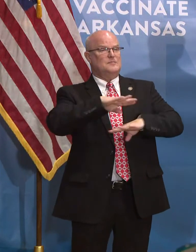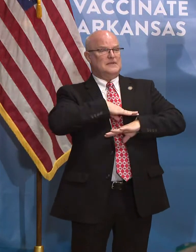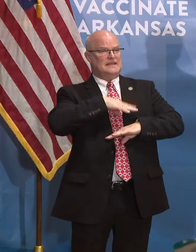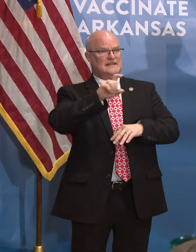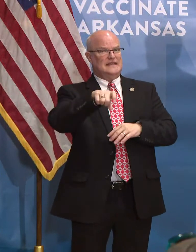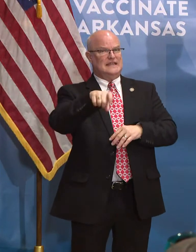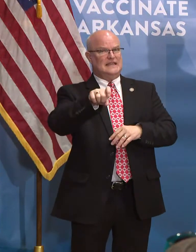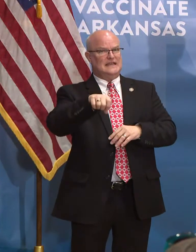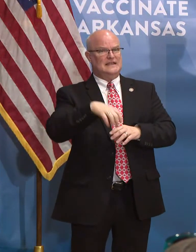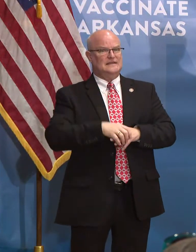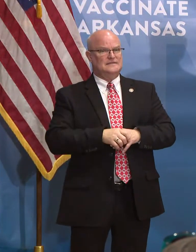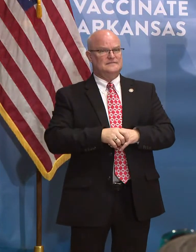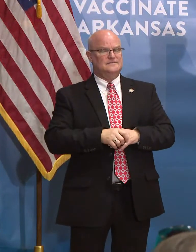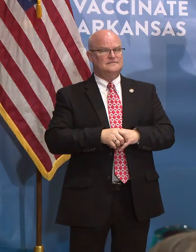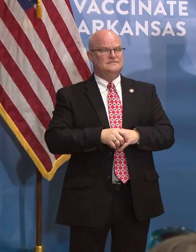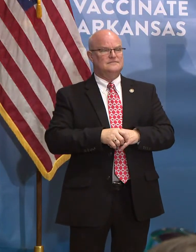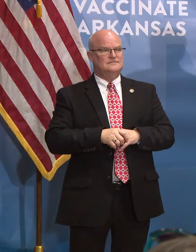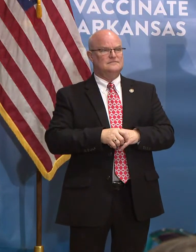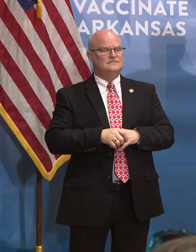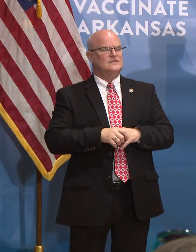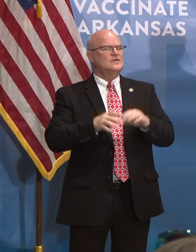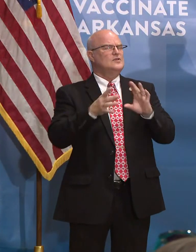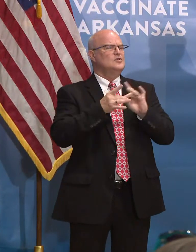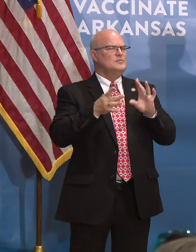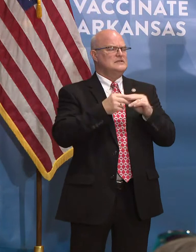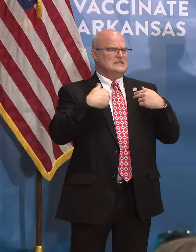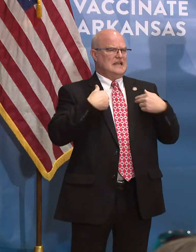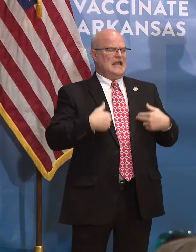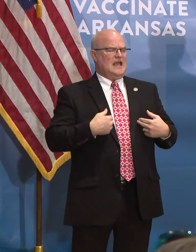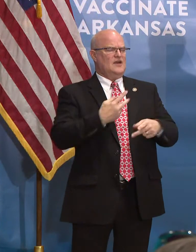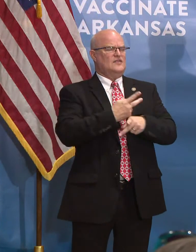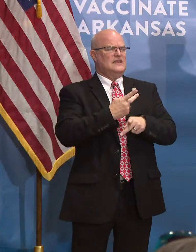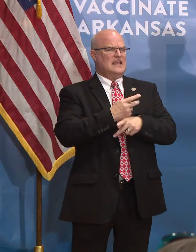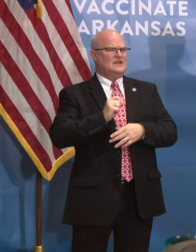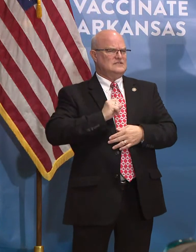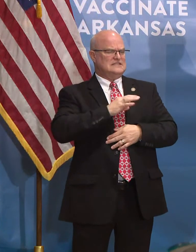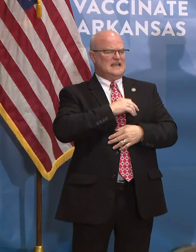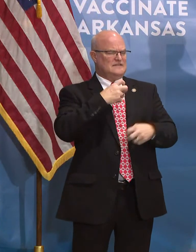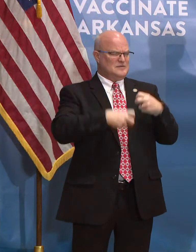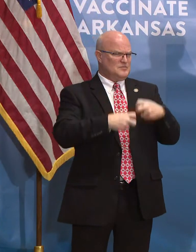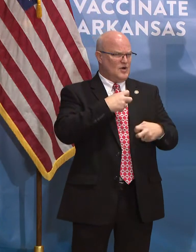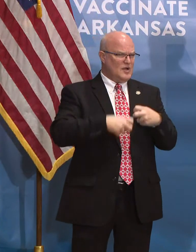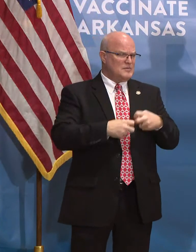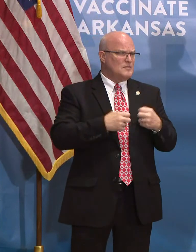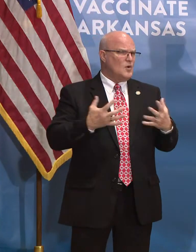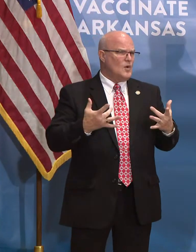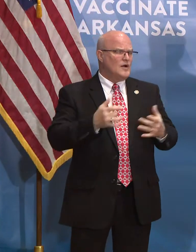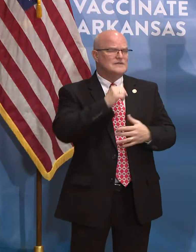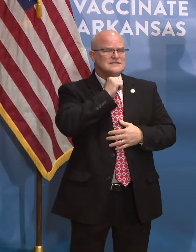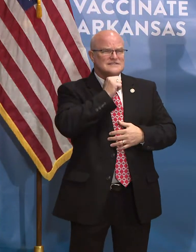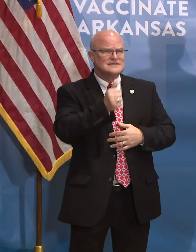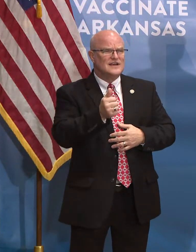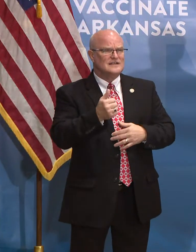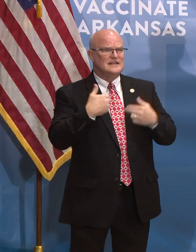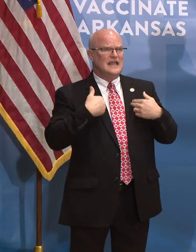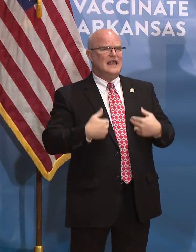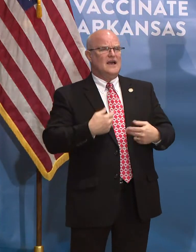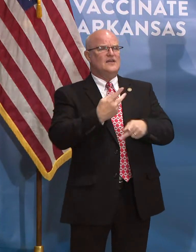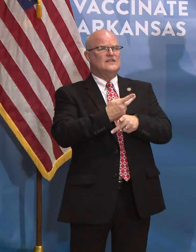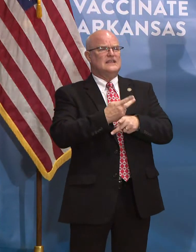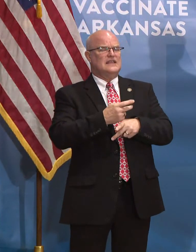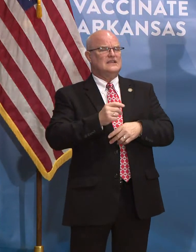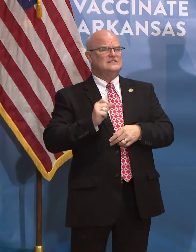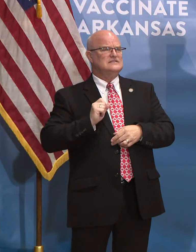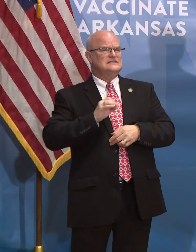And you mentioned healthcare staffing being an issue. why wasn't there a healthcare staffing